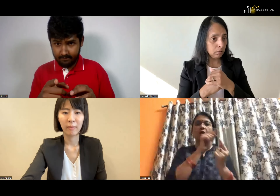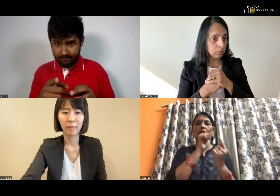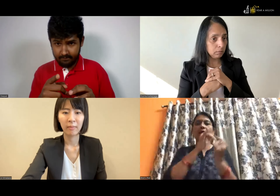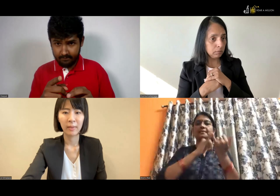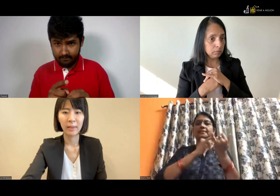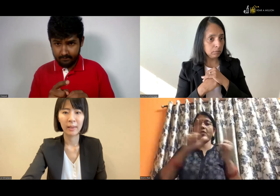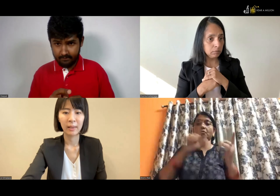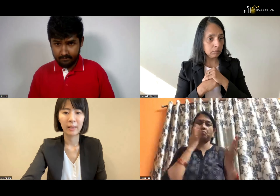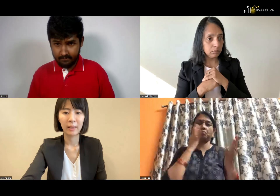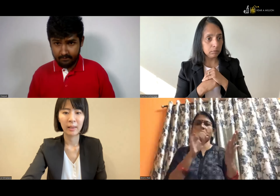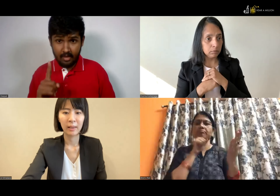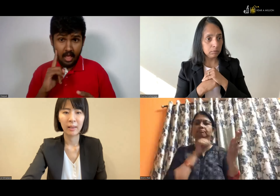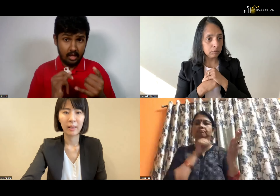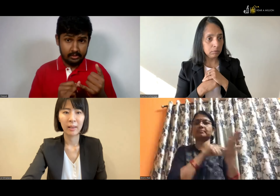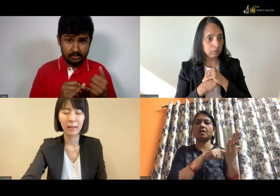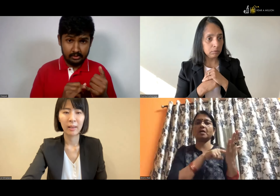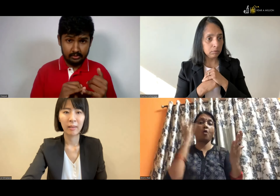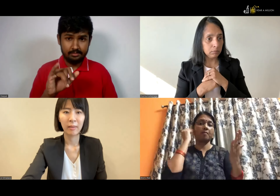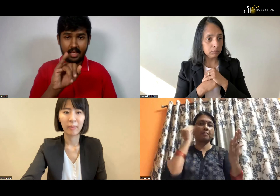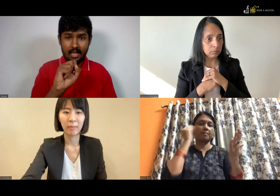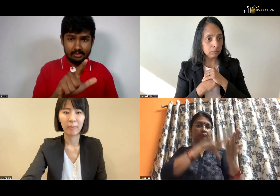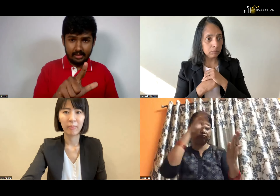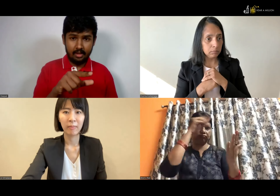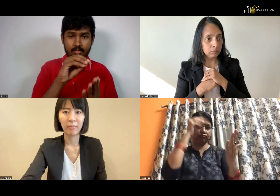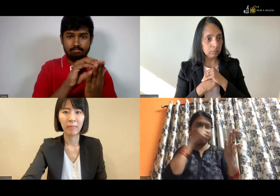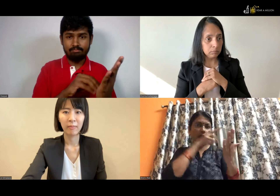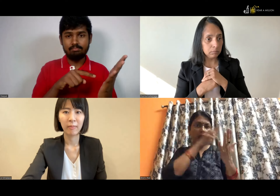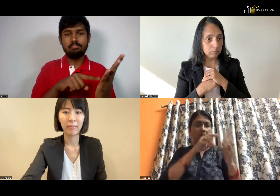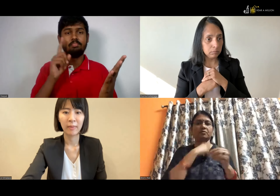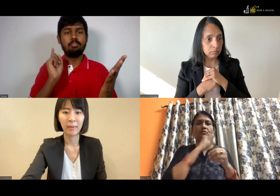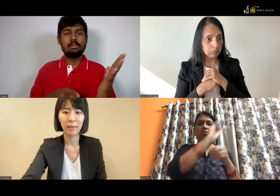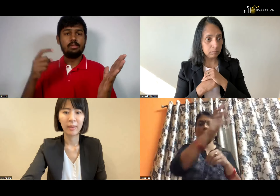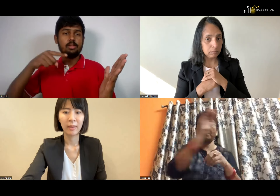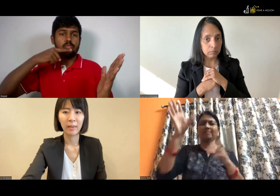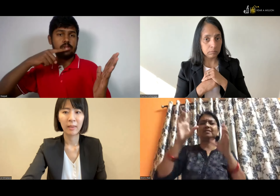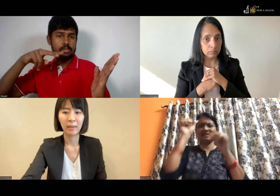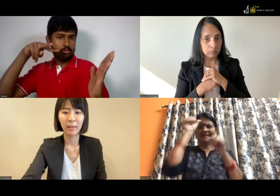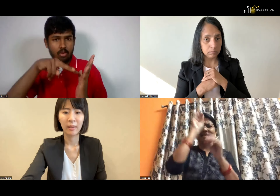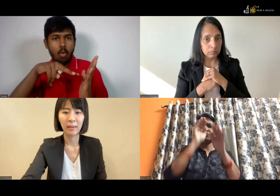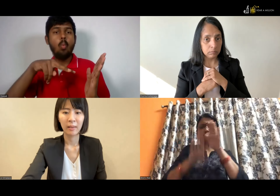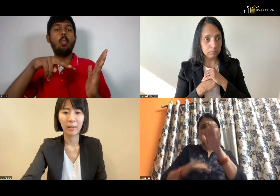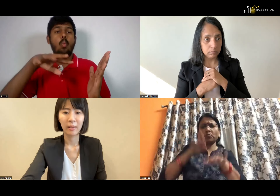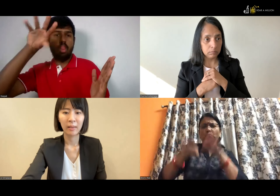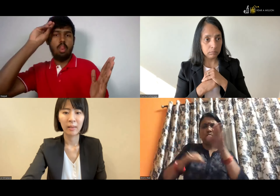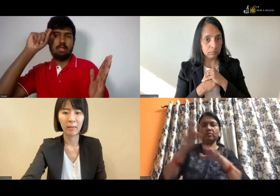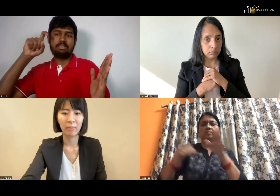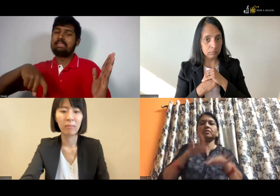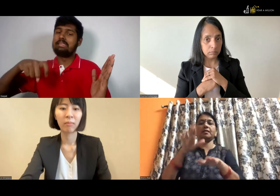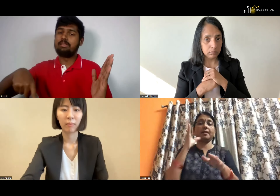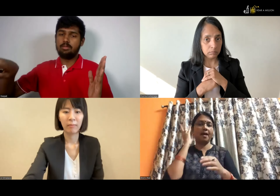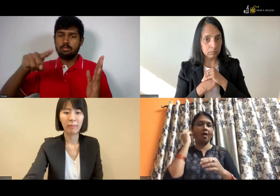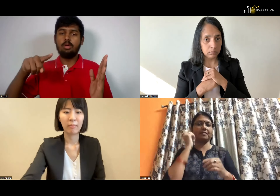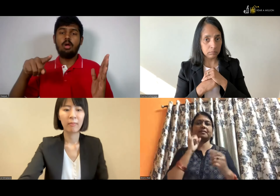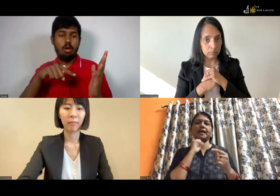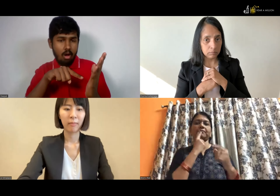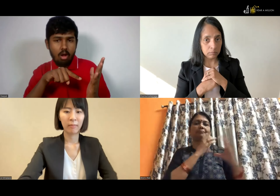So I think it's more important to provide the ISL books to the hearing people in the hospitals and the railway stations so that they can